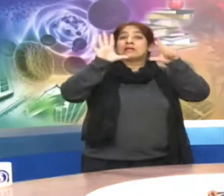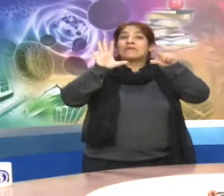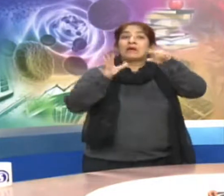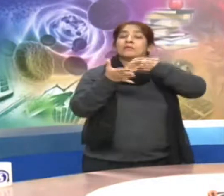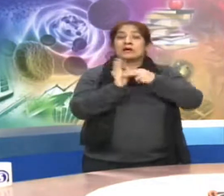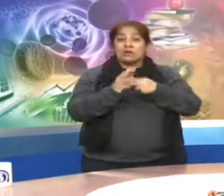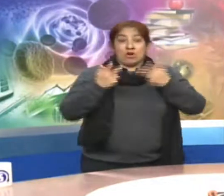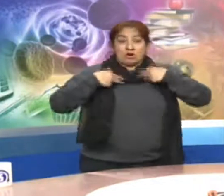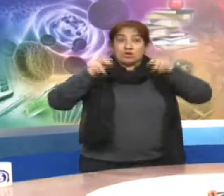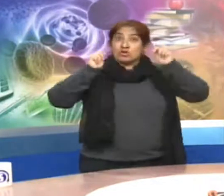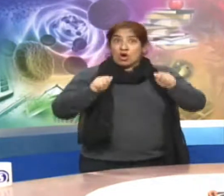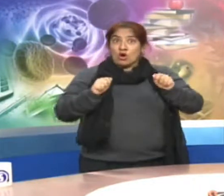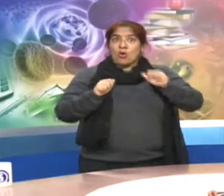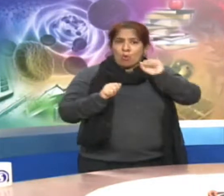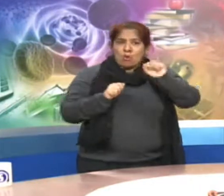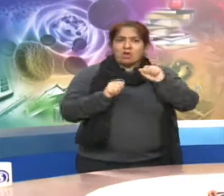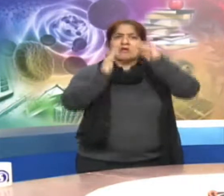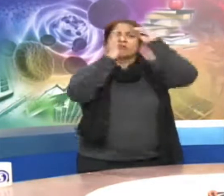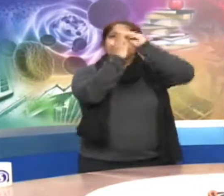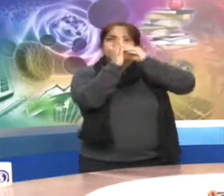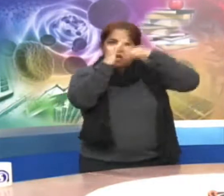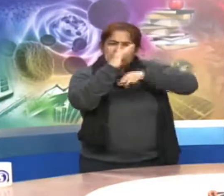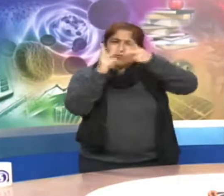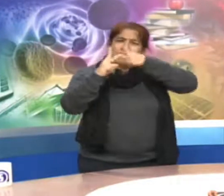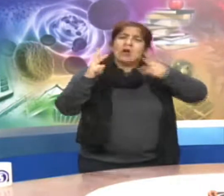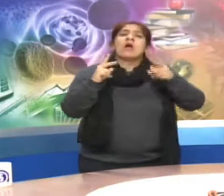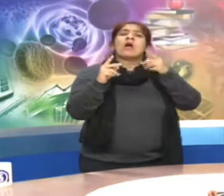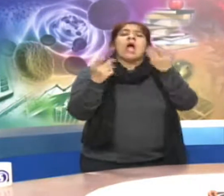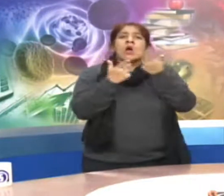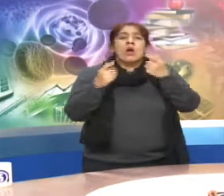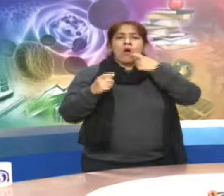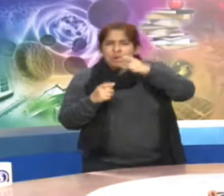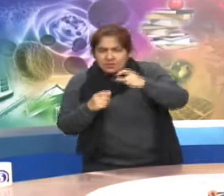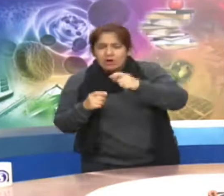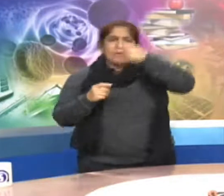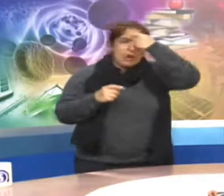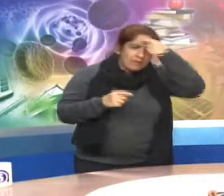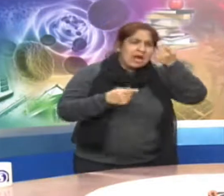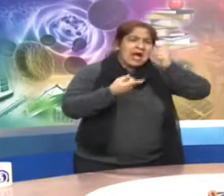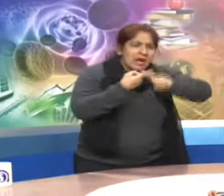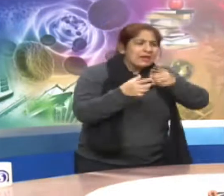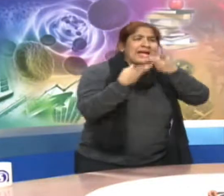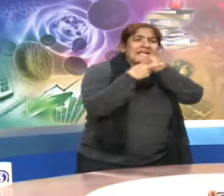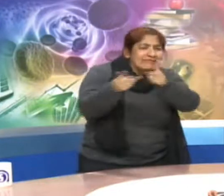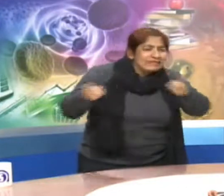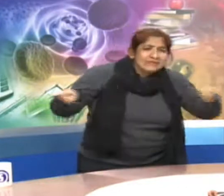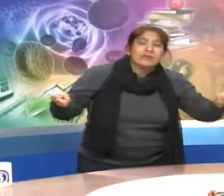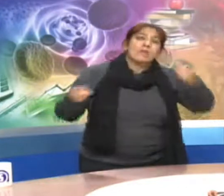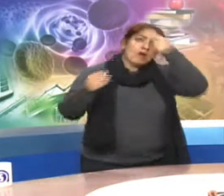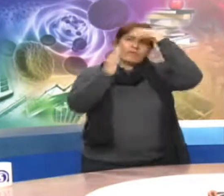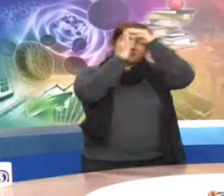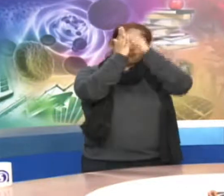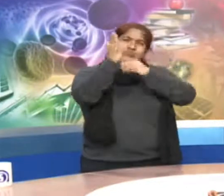Number 7 is legislative measures. What are the legislative measures? It is the